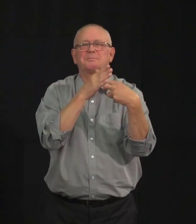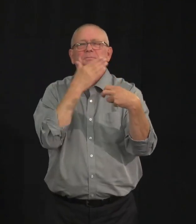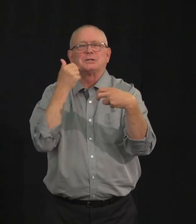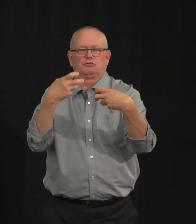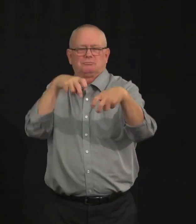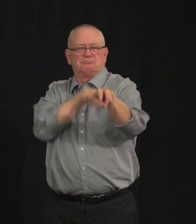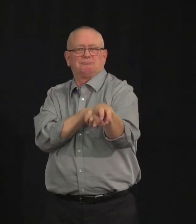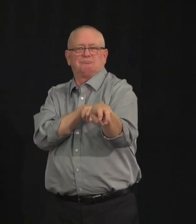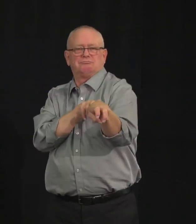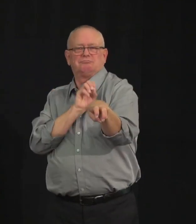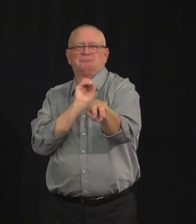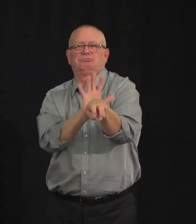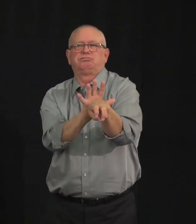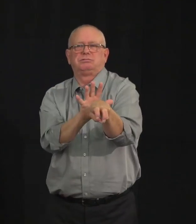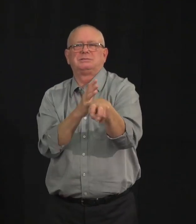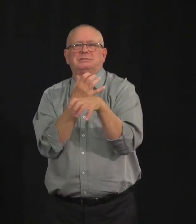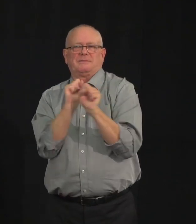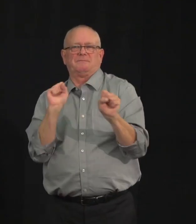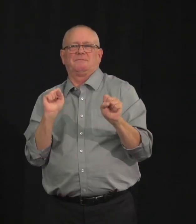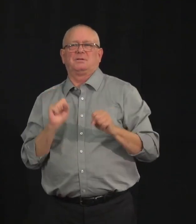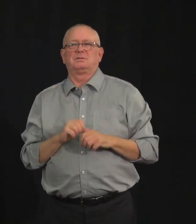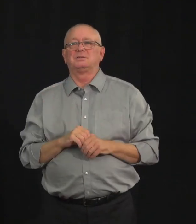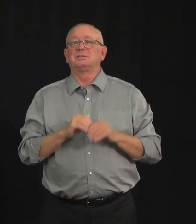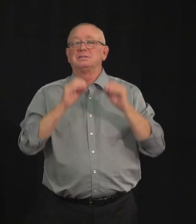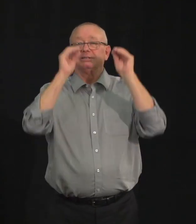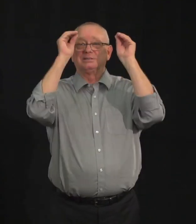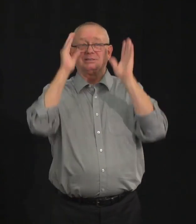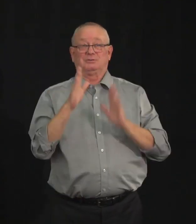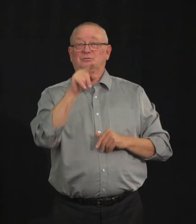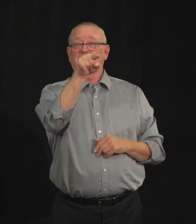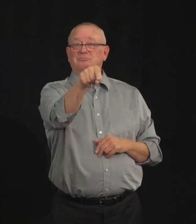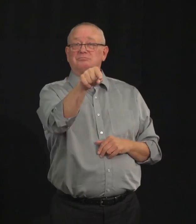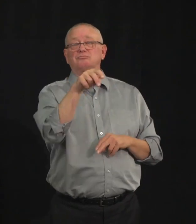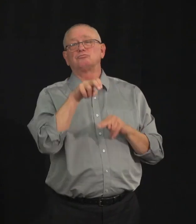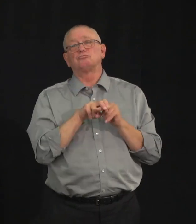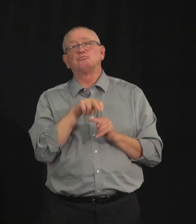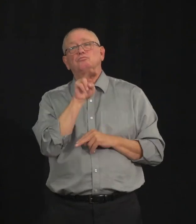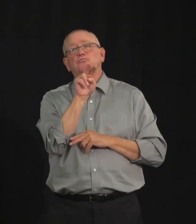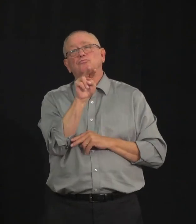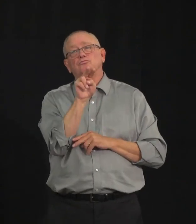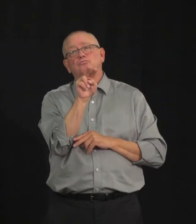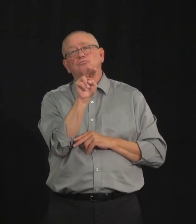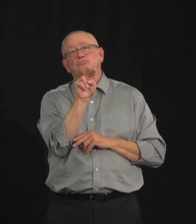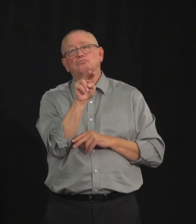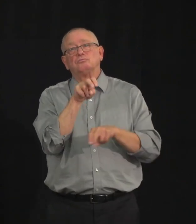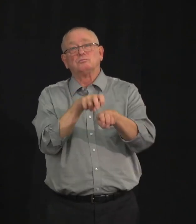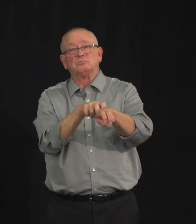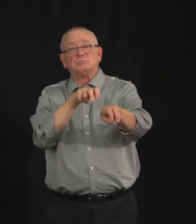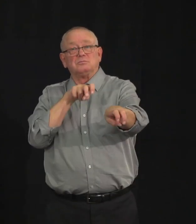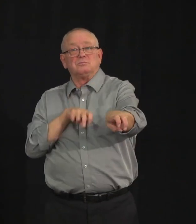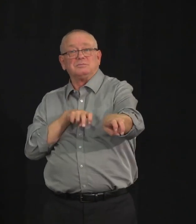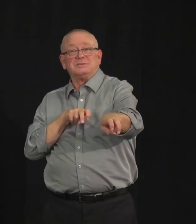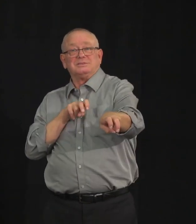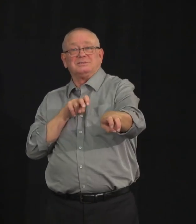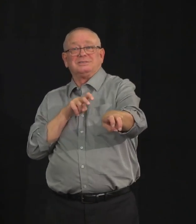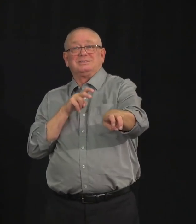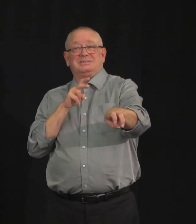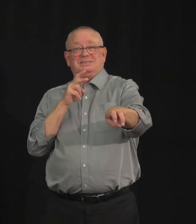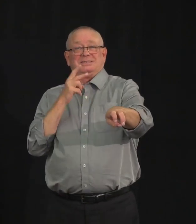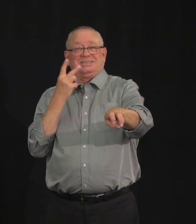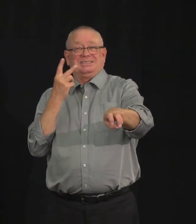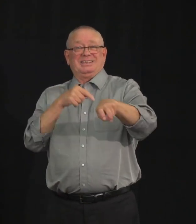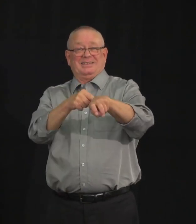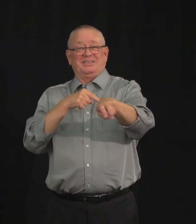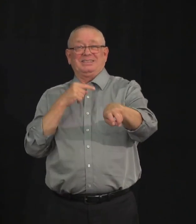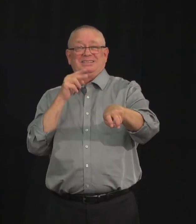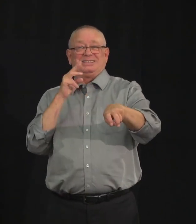classroom during instruction if following the physical distancing guidance that I have just articulated. This has been part of our